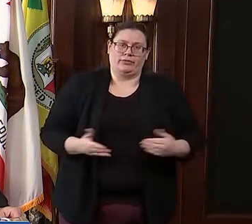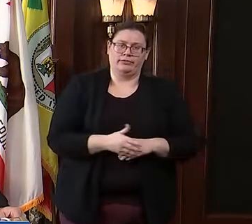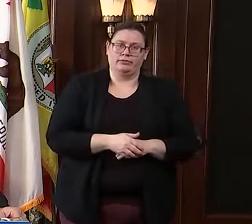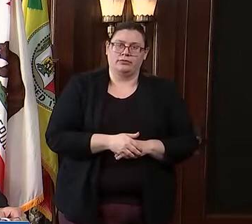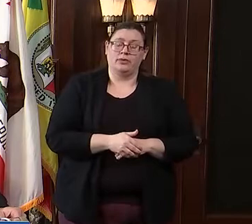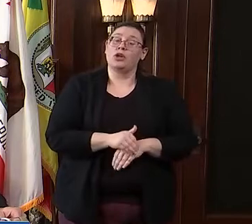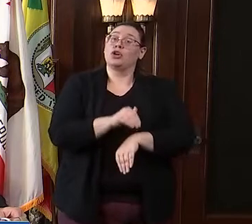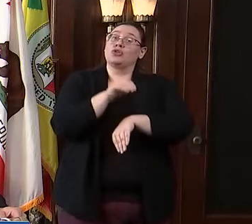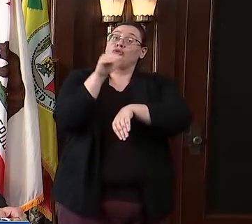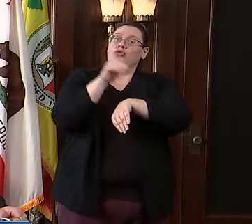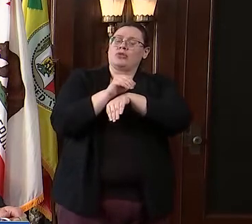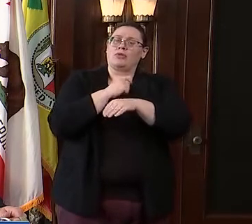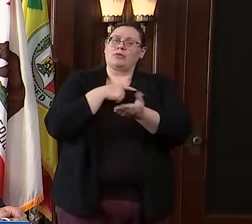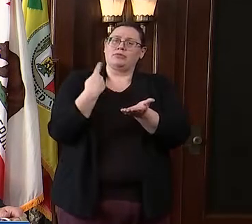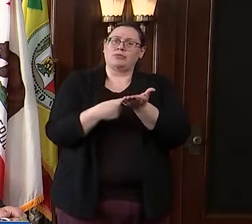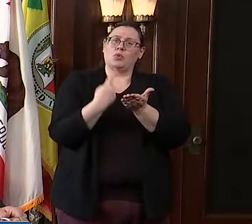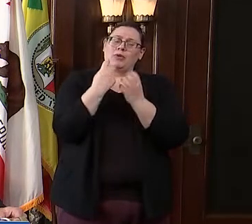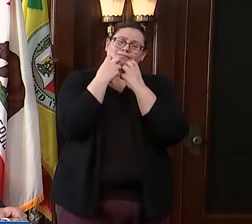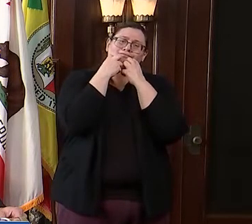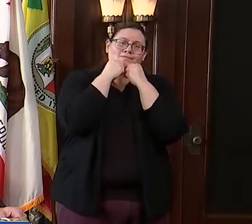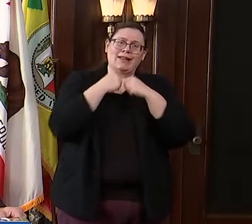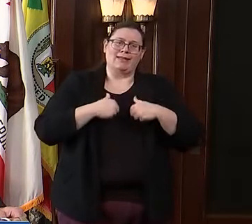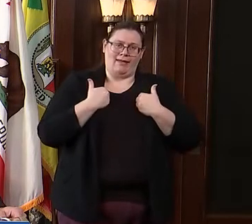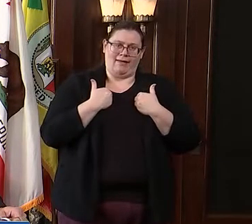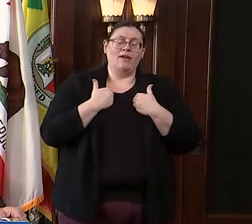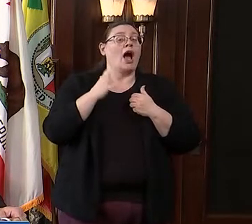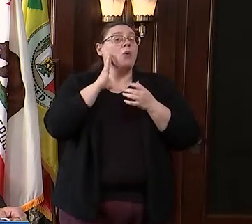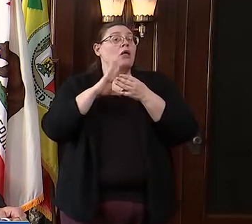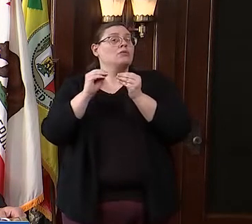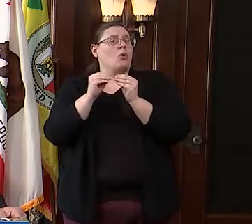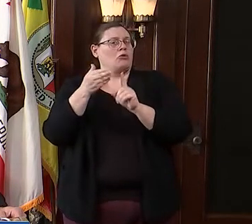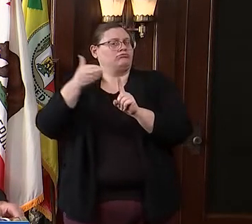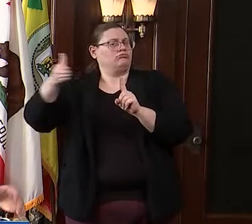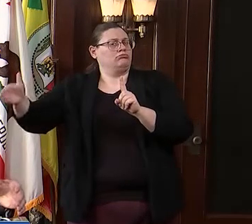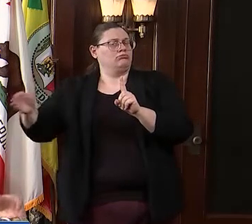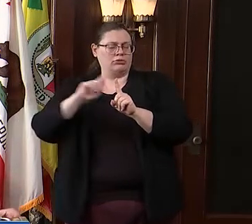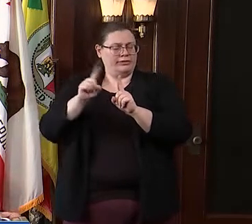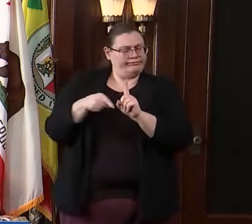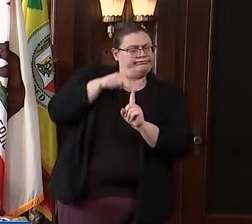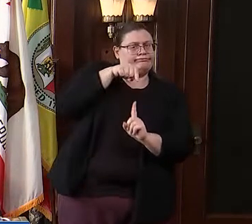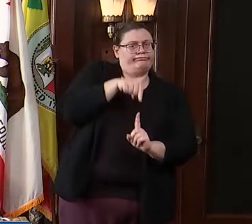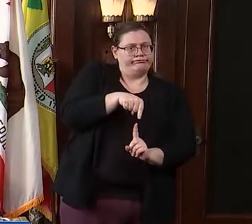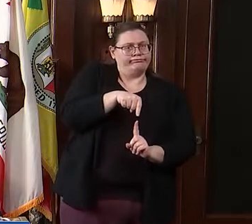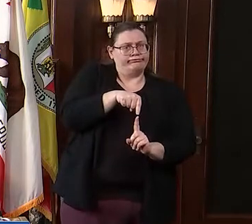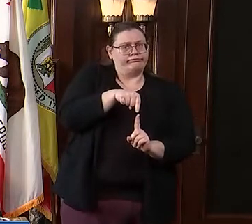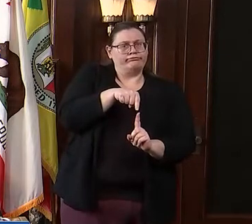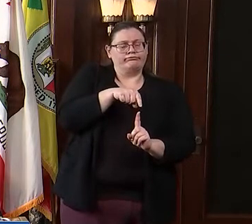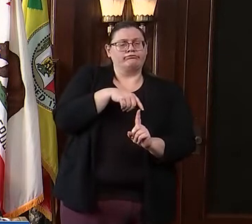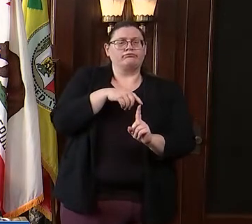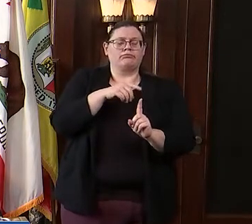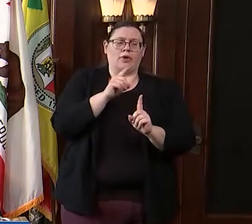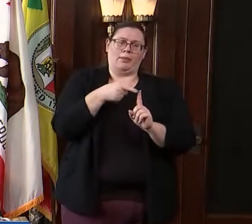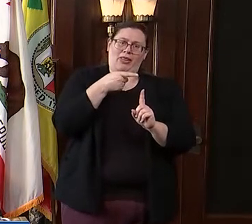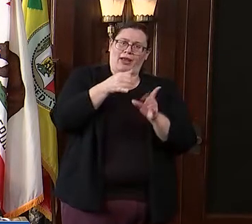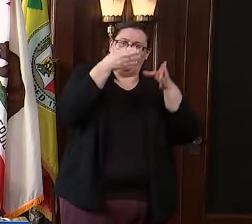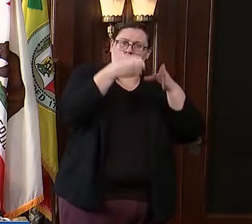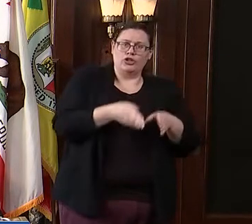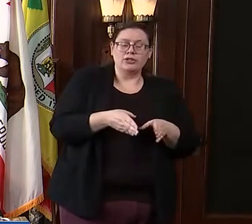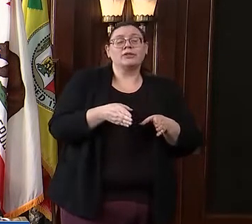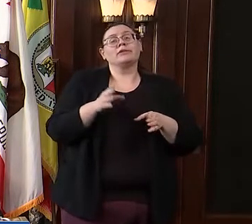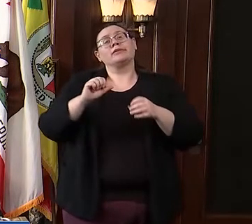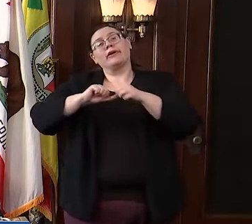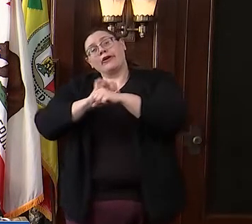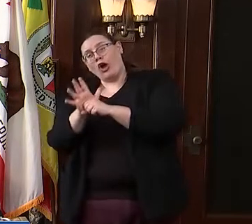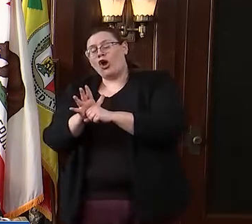Tonight, I want to talk about a sacred life before I get to my usual updates about the important information in our fight against the